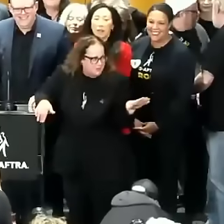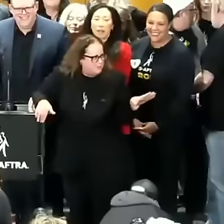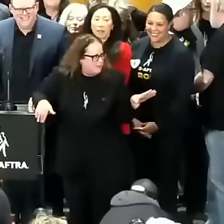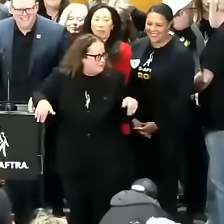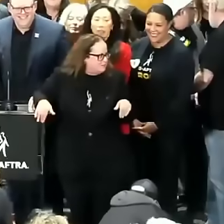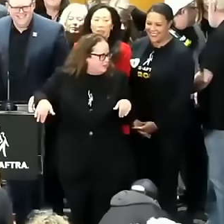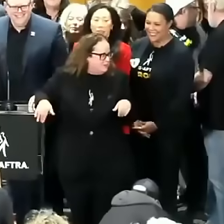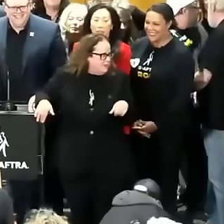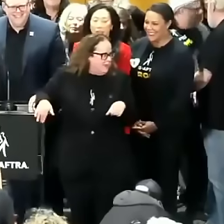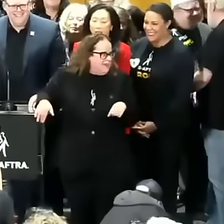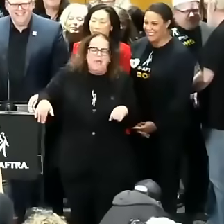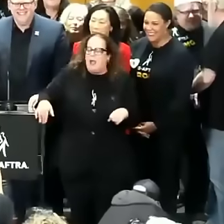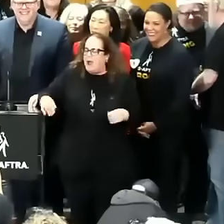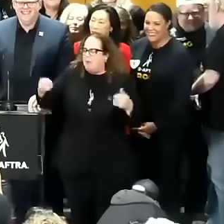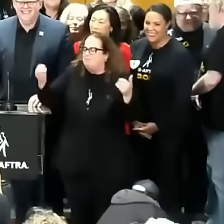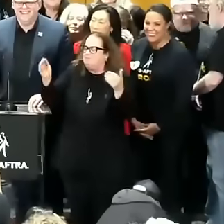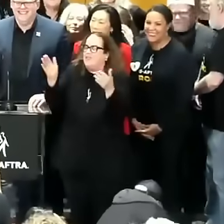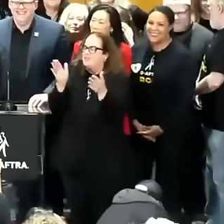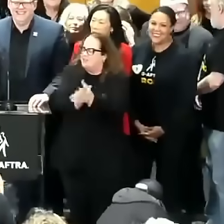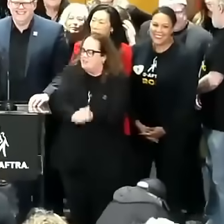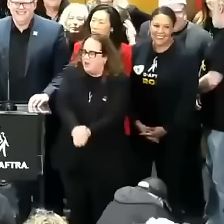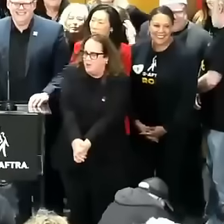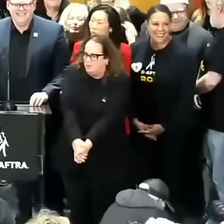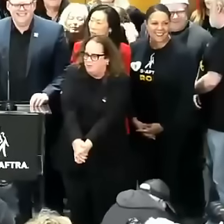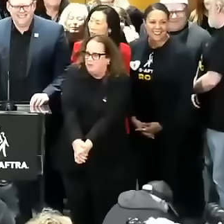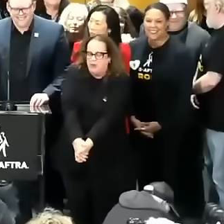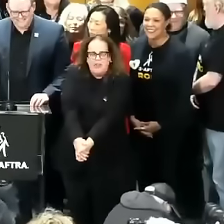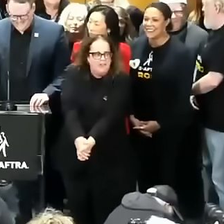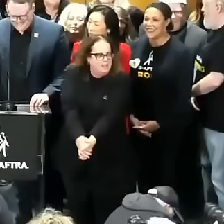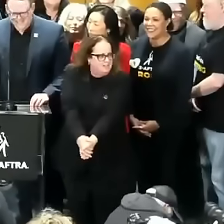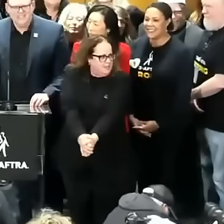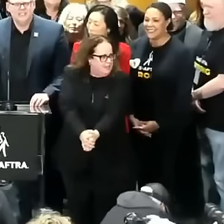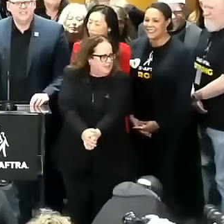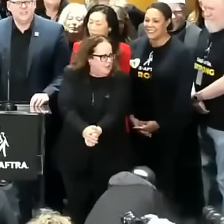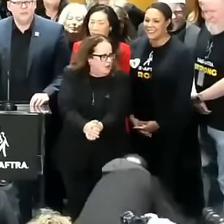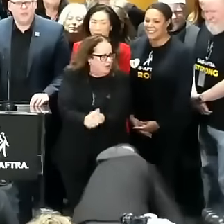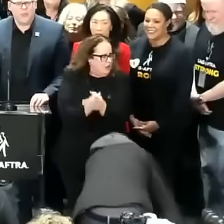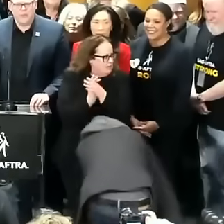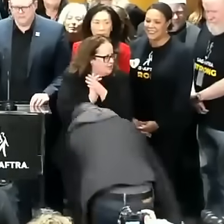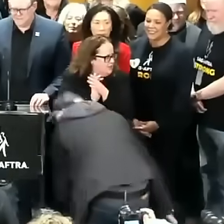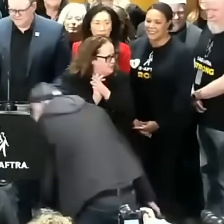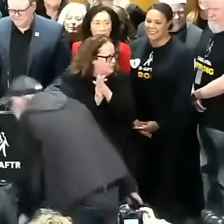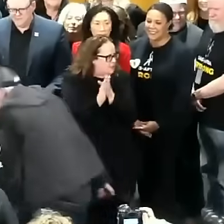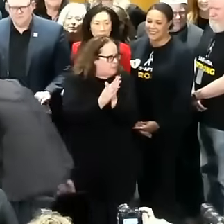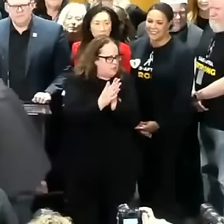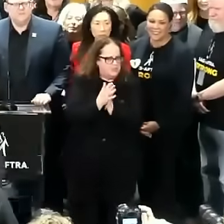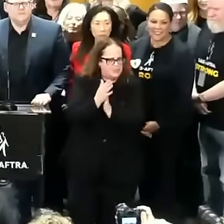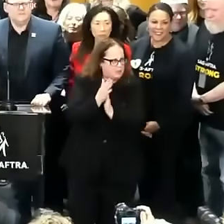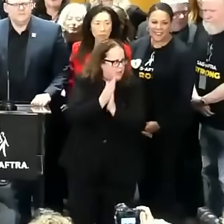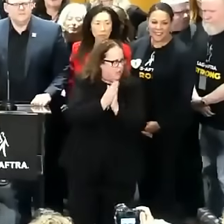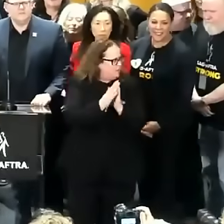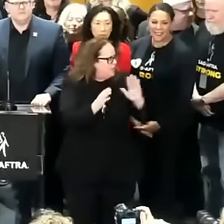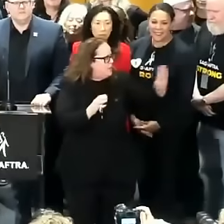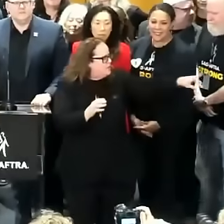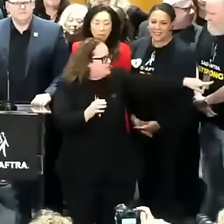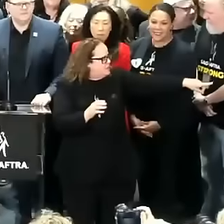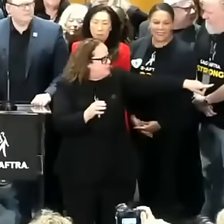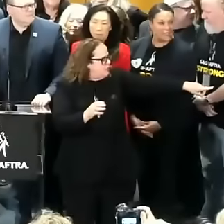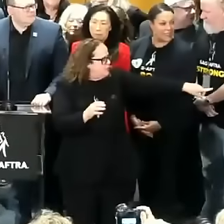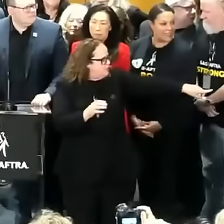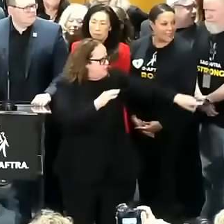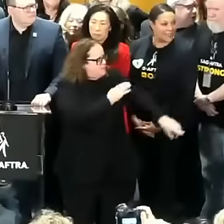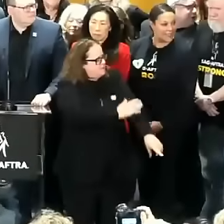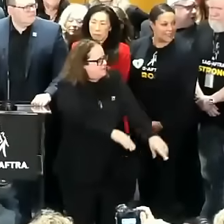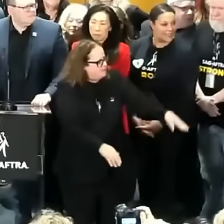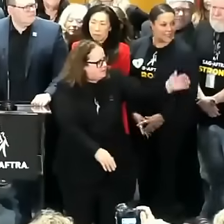for your 30 minutes Q&A. So Fran and Duncan are happy to answer any questions you have. See